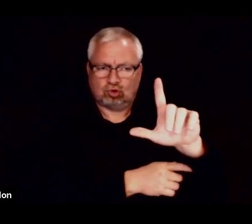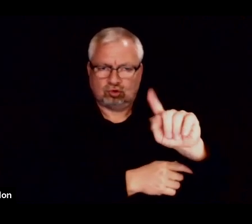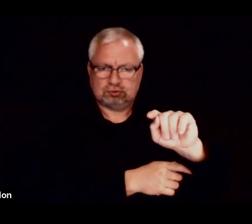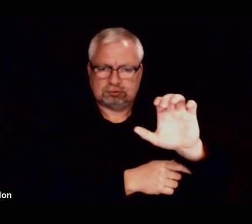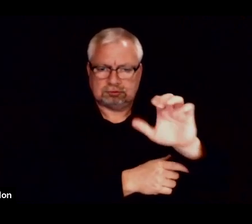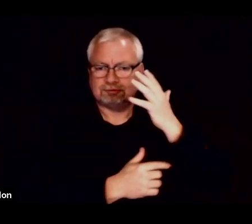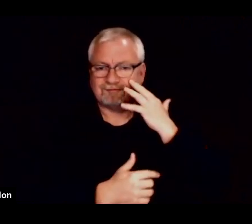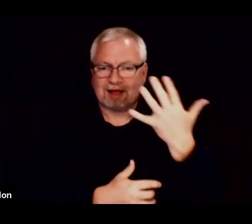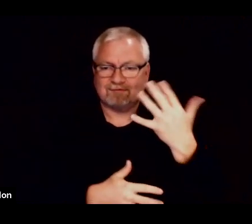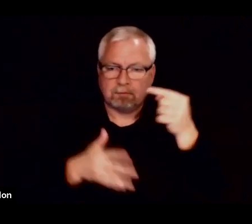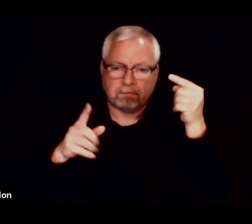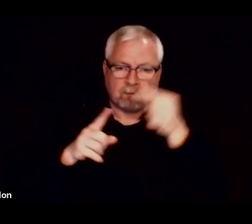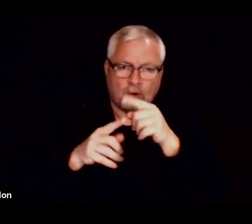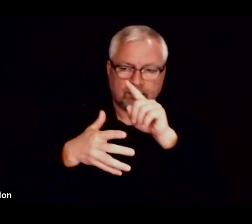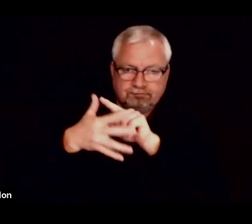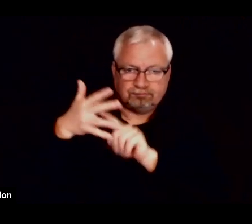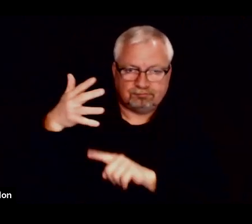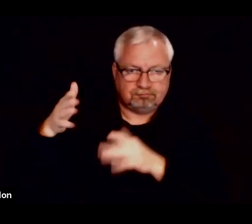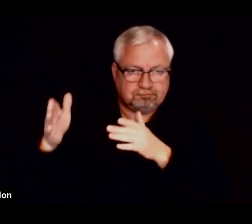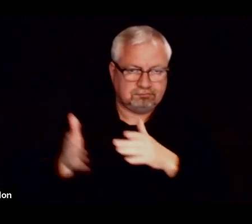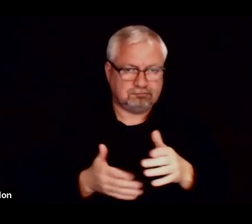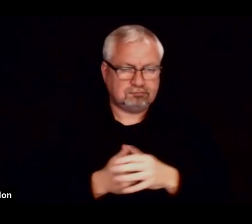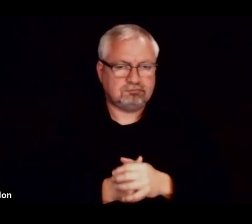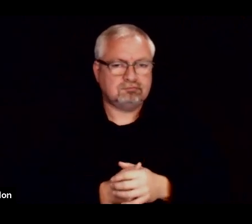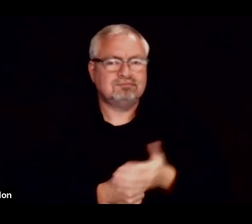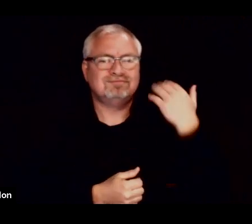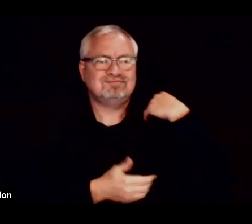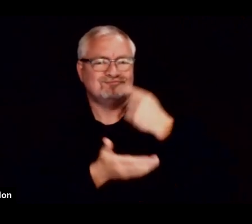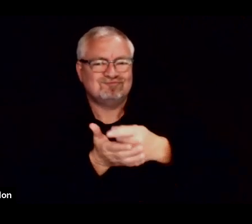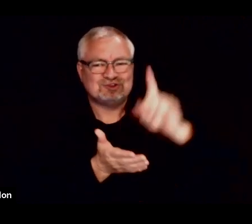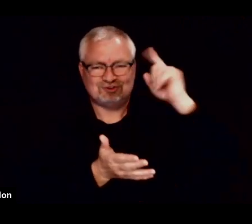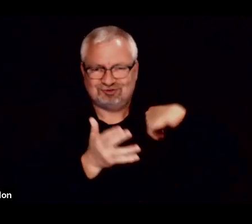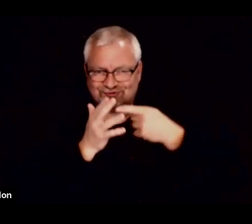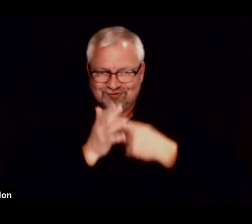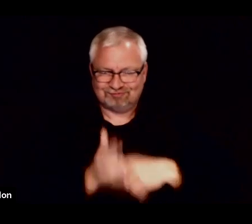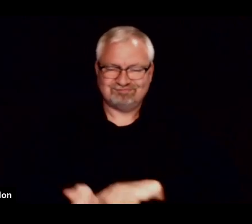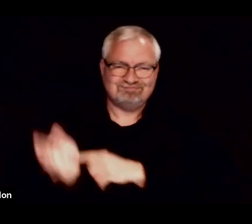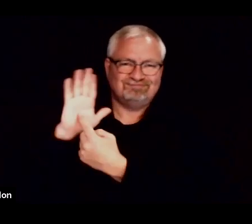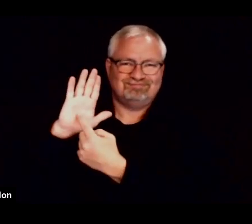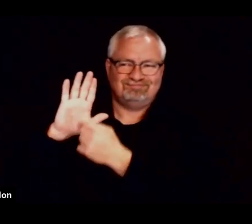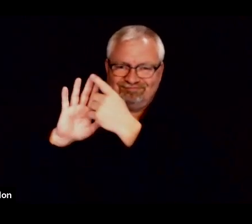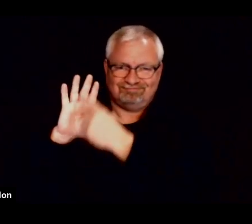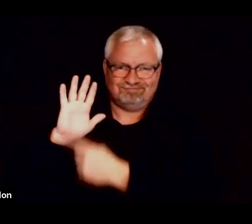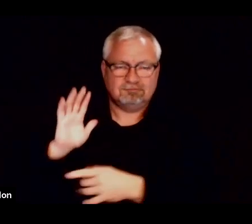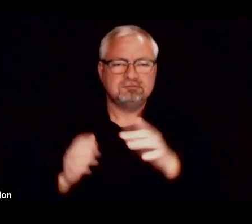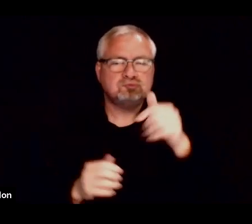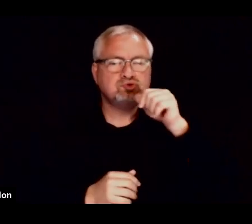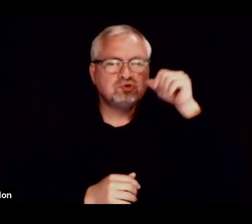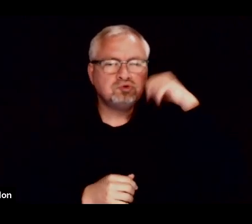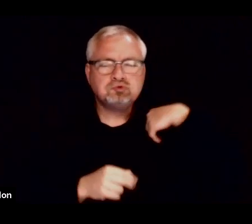over a week ago. We touched on a little bit of this in yesterday's press briefing, but I'd like to just